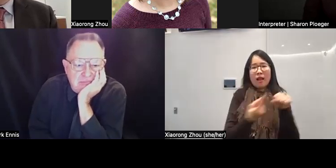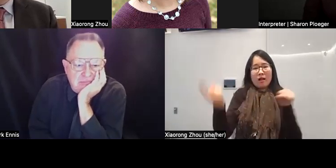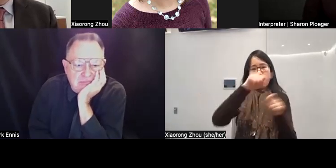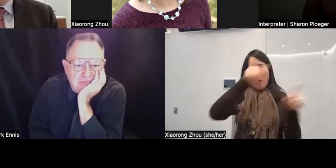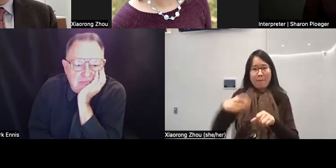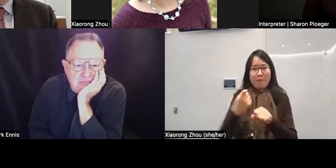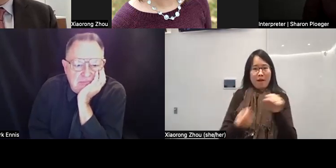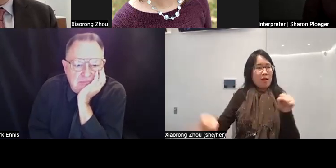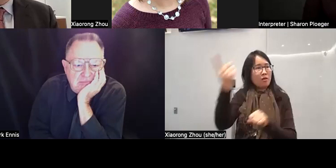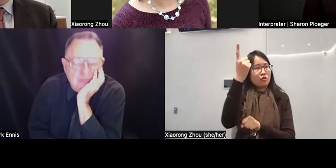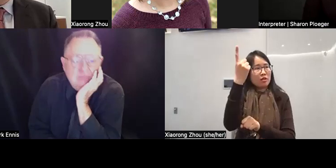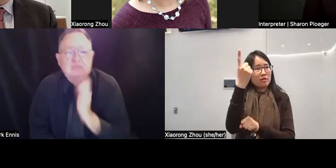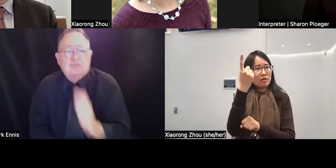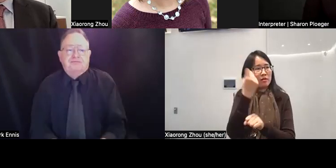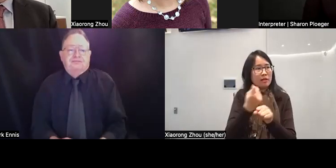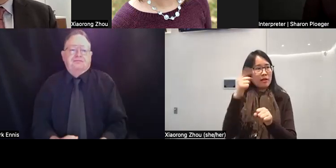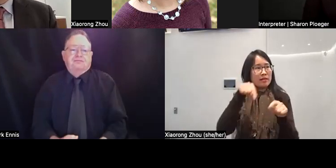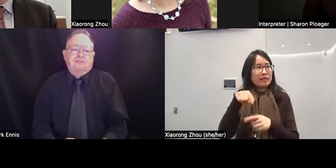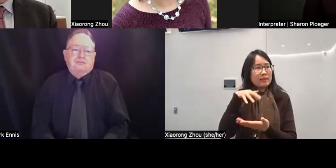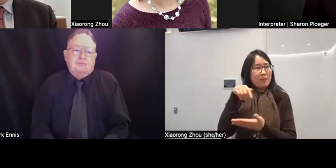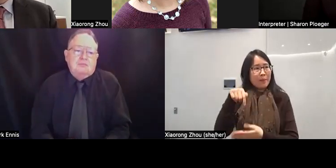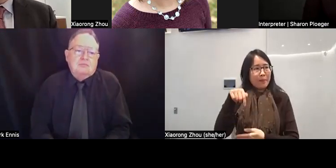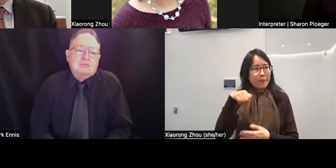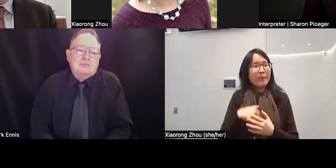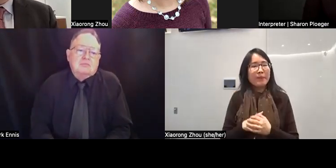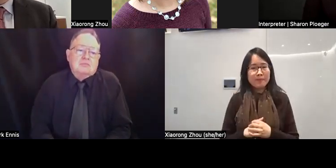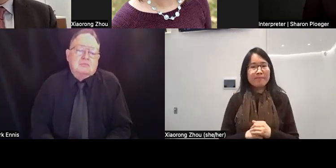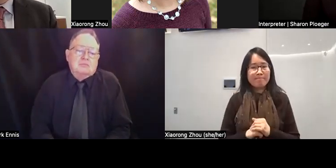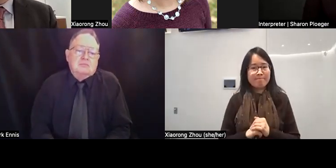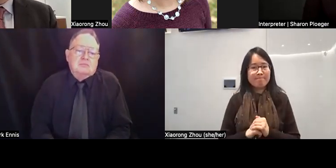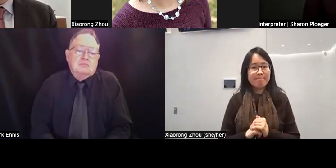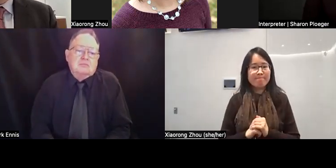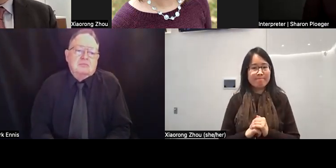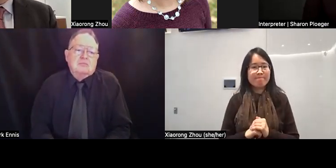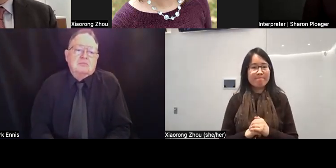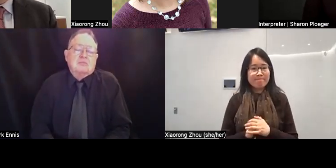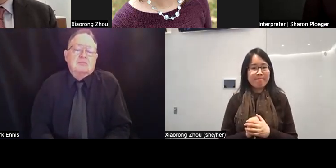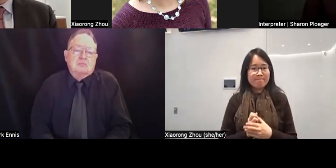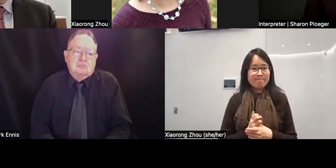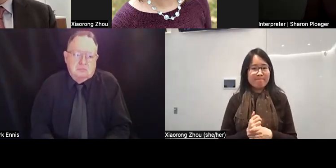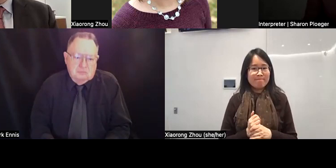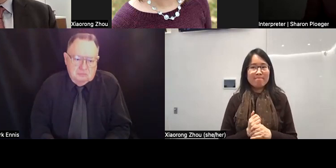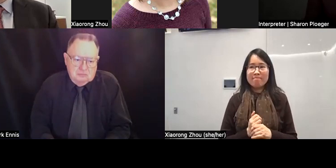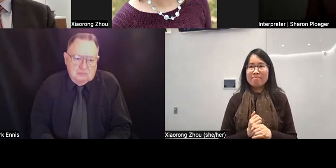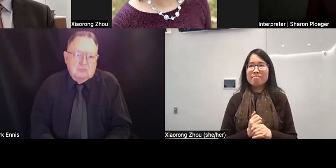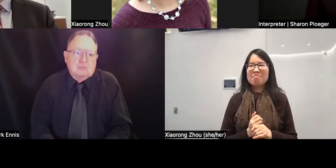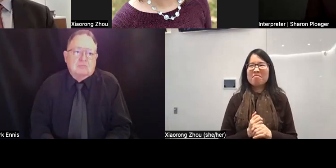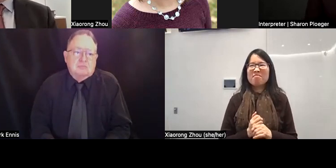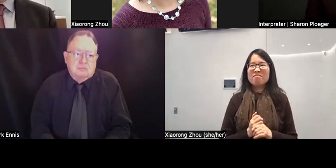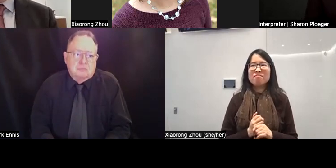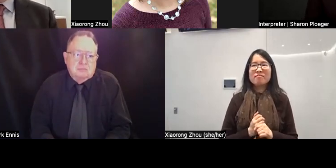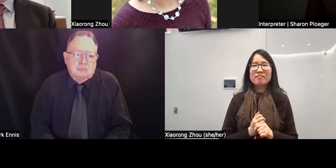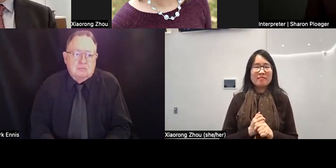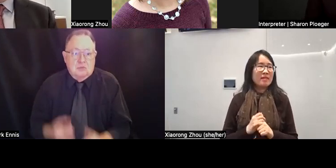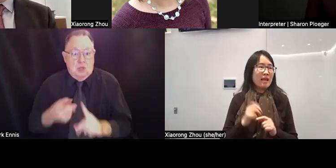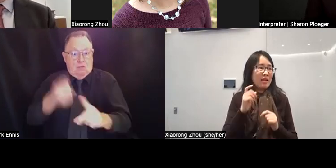We have 10 students that have been approved for next year to start and to come study here. So that's a wonderful start. The students from